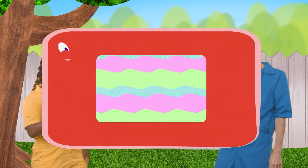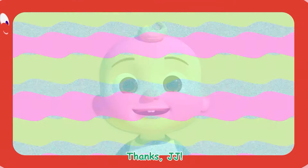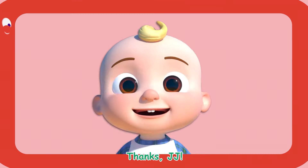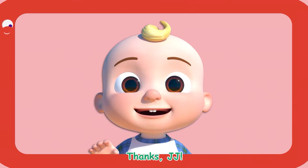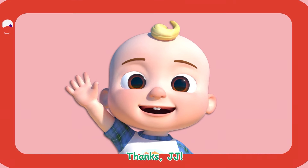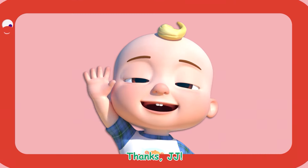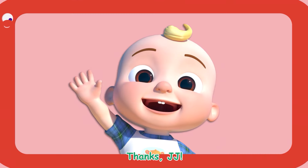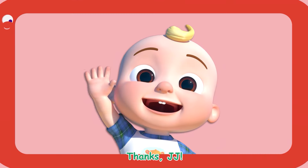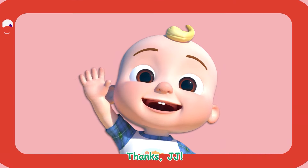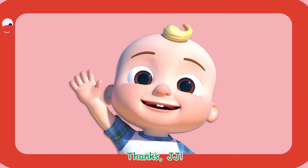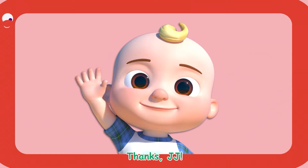JJ,